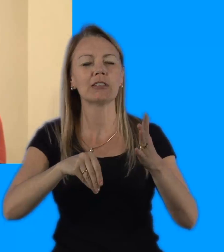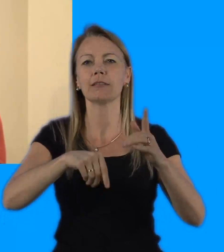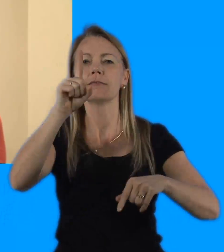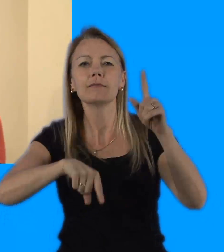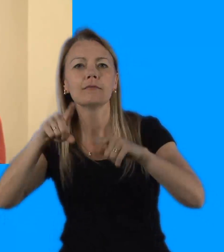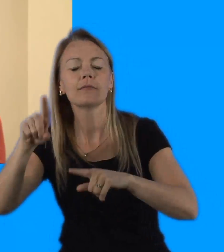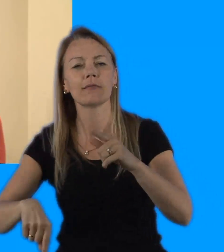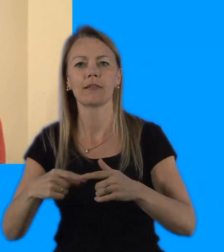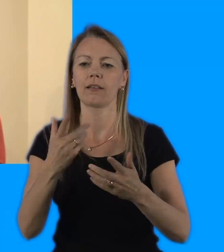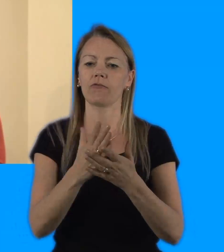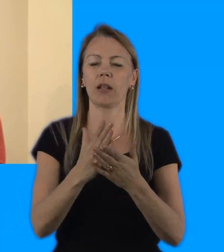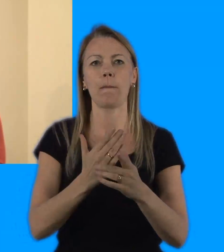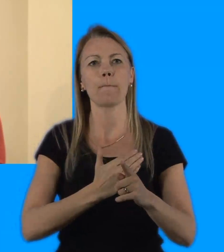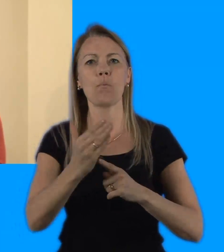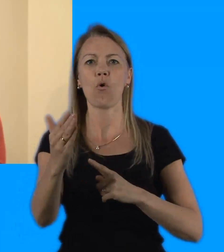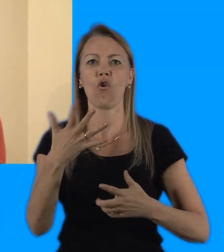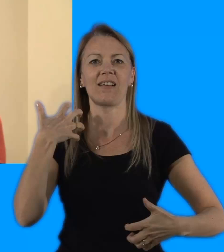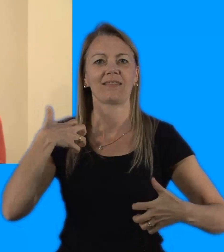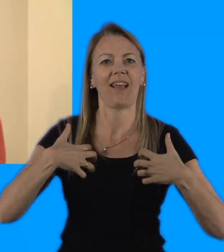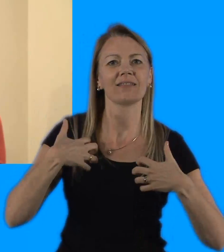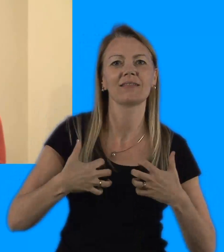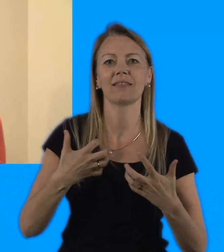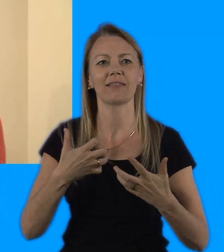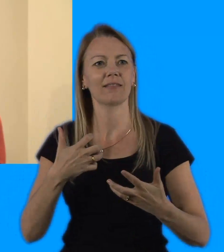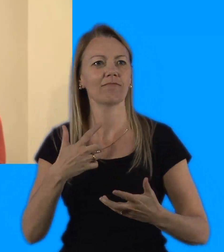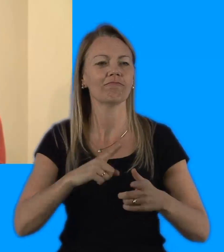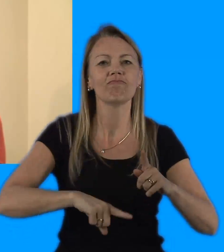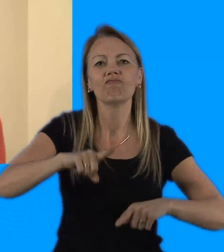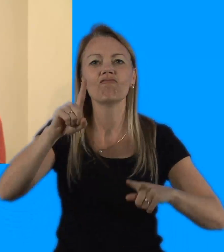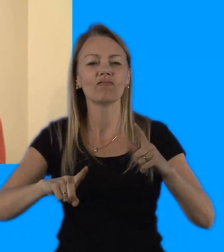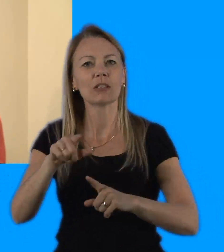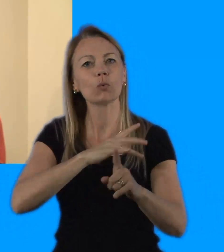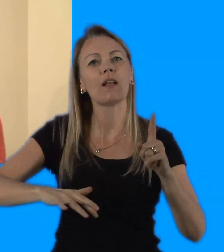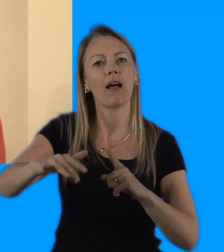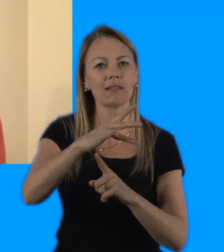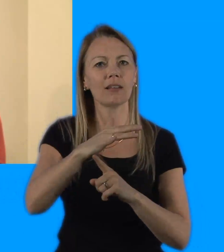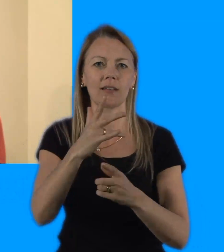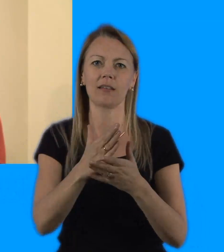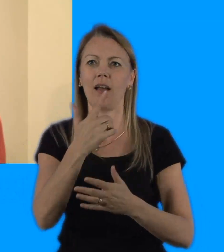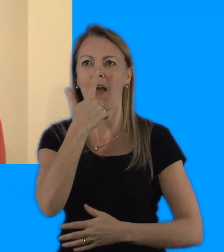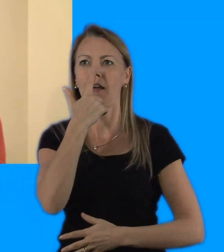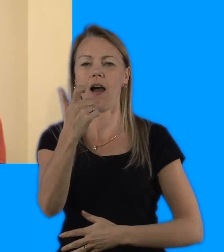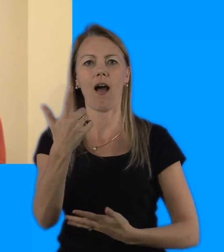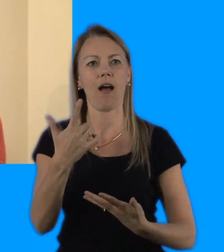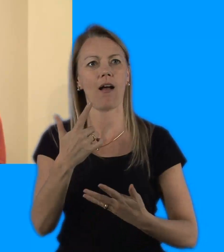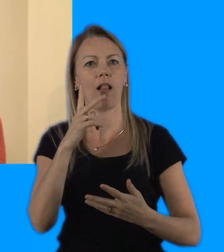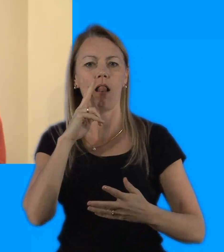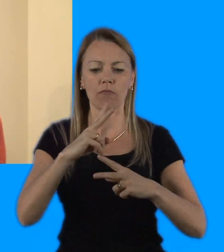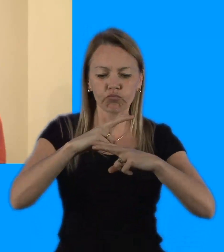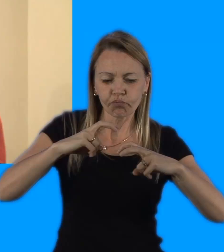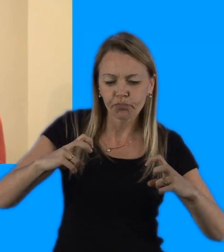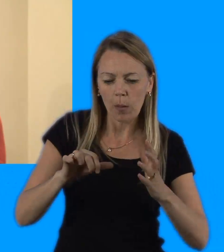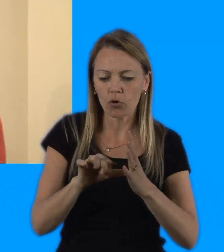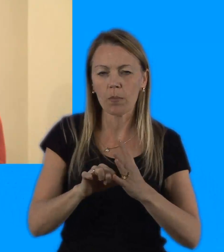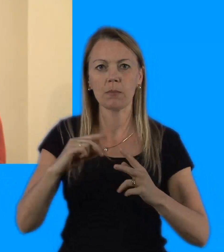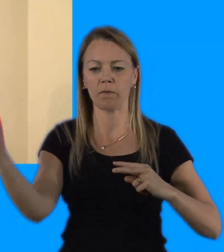experience creates a much more exciting and interesting society, and a society that's capable of looking at